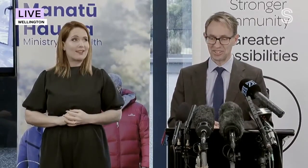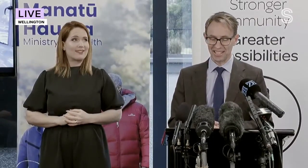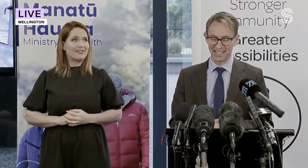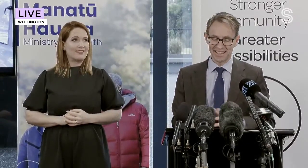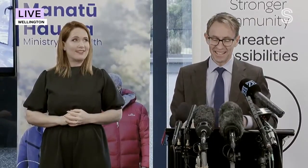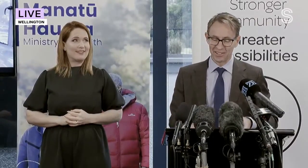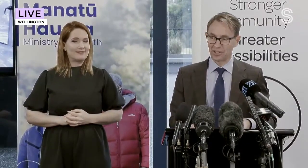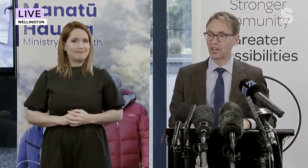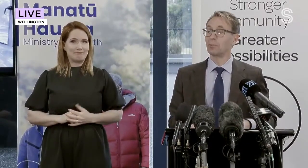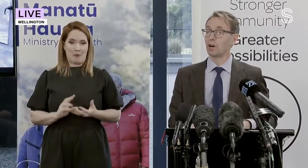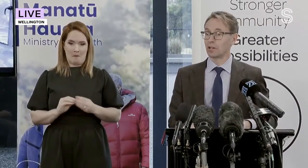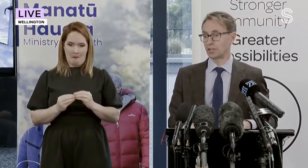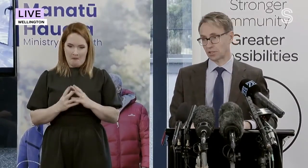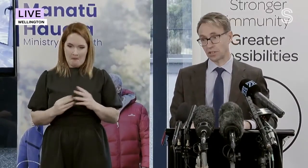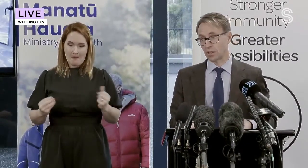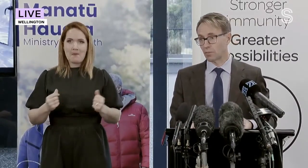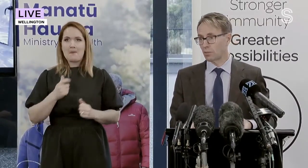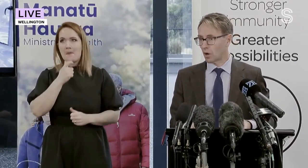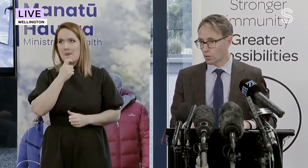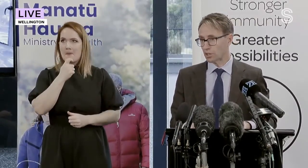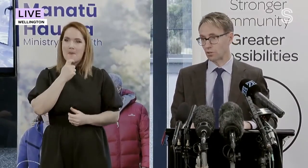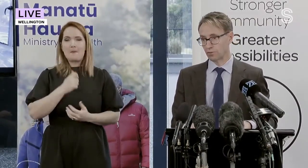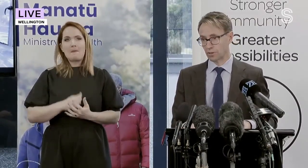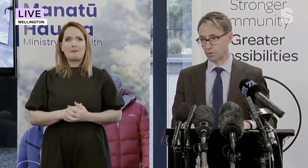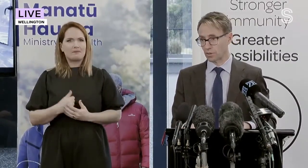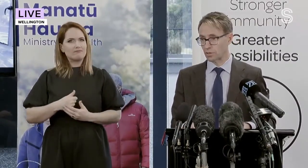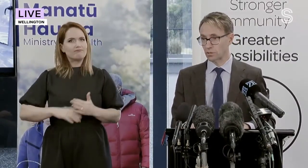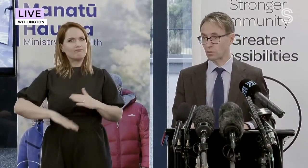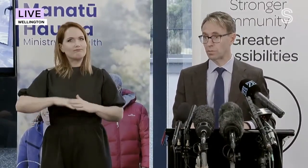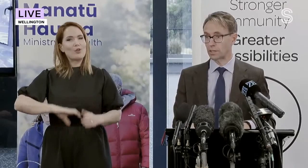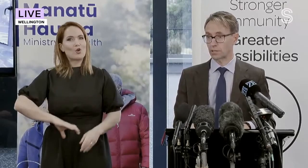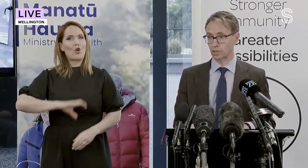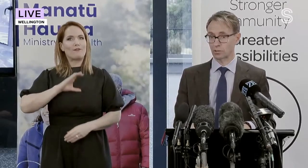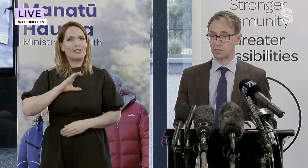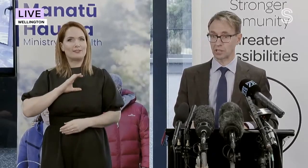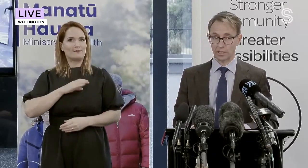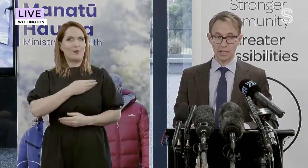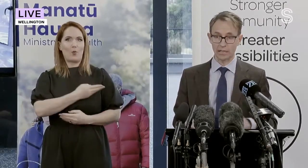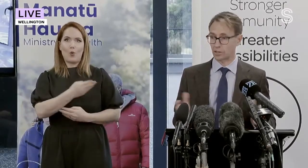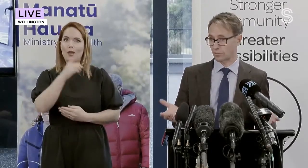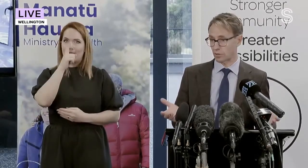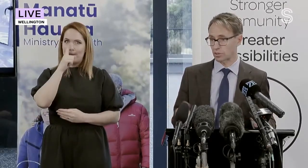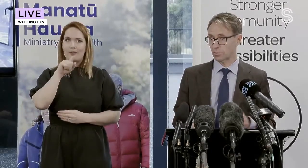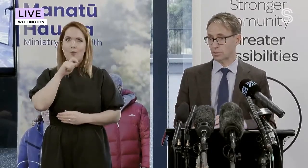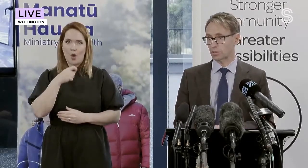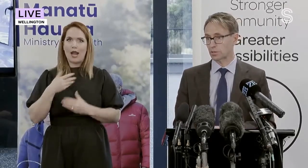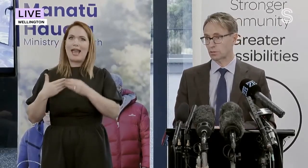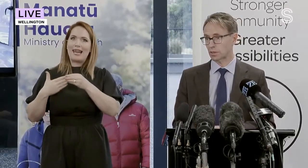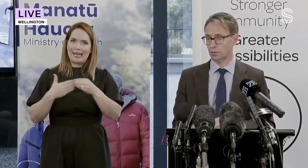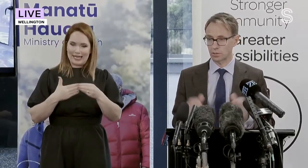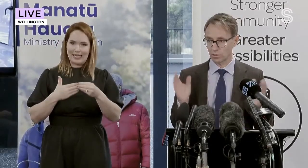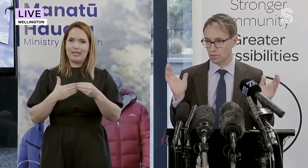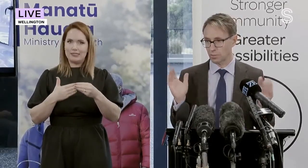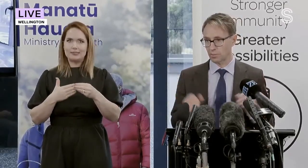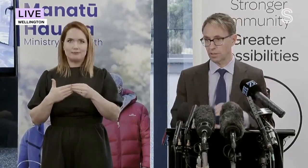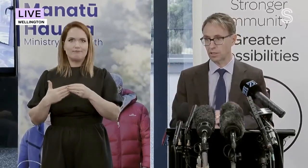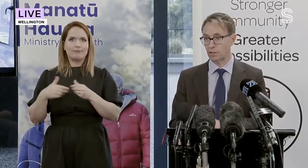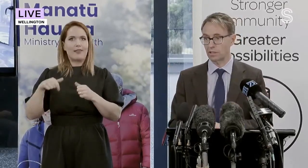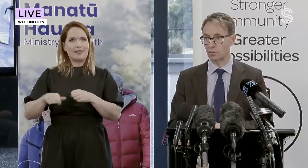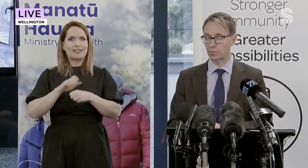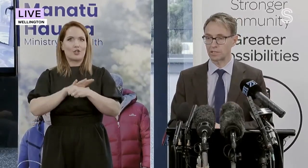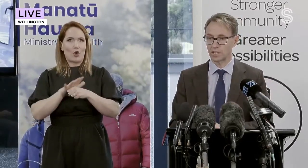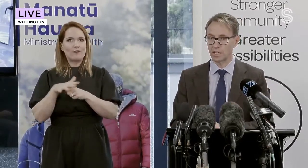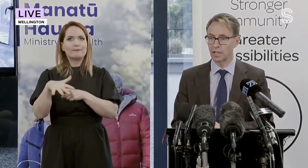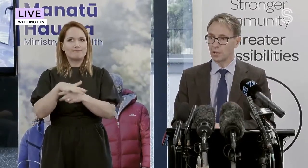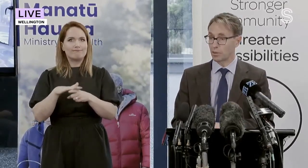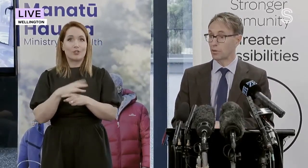the woods. Look, as I said, I'm wholly confident in those who will be continuing to lead and deliver the response, and two of those people are